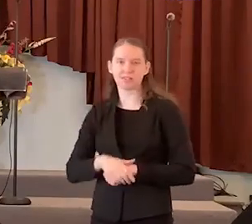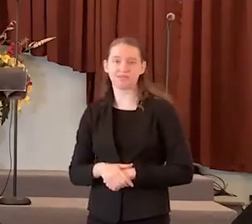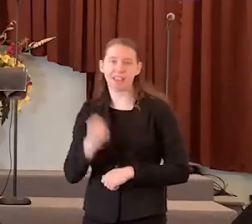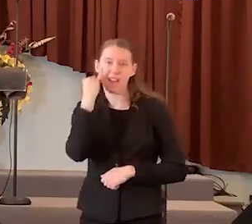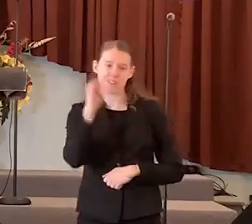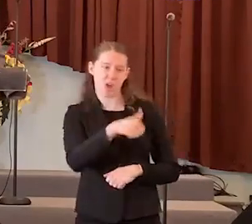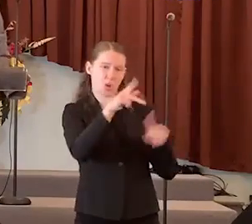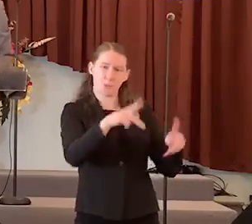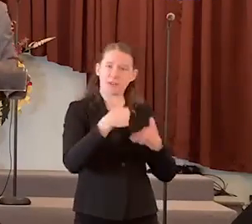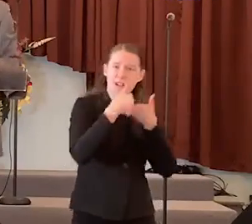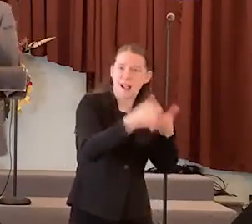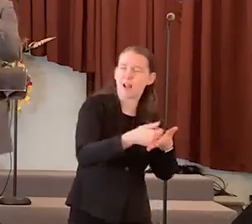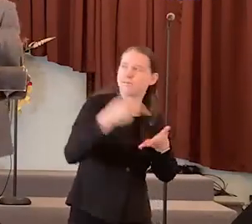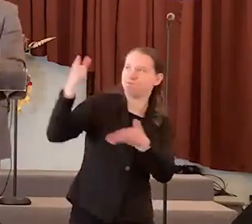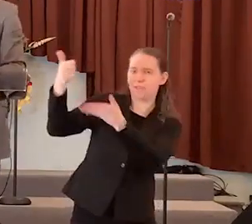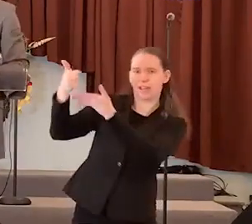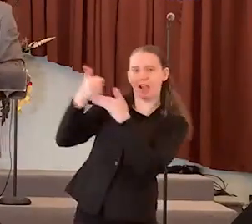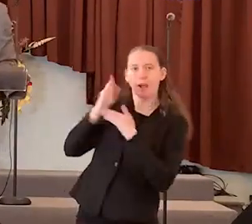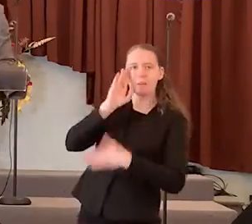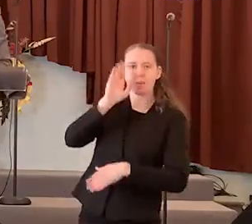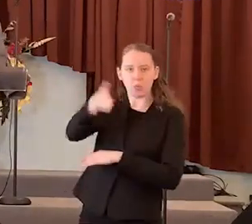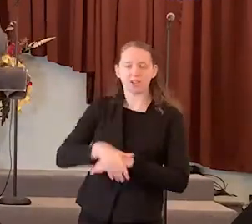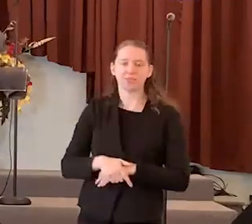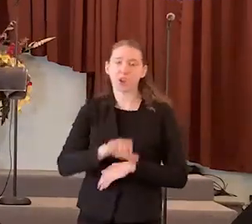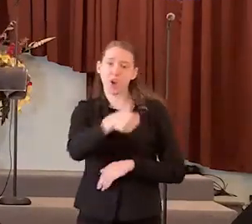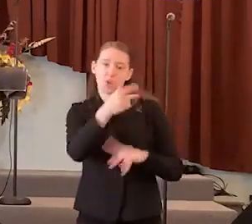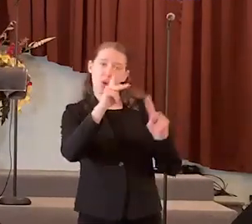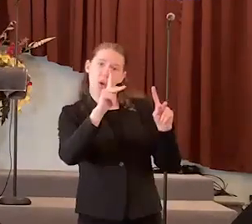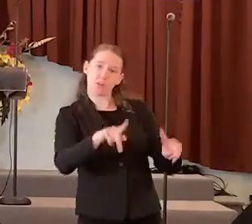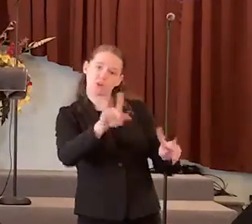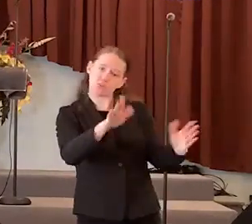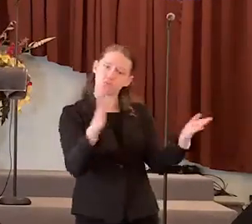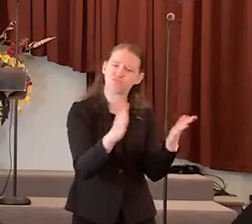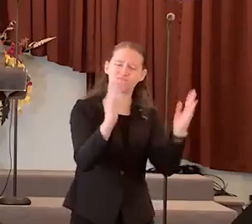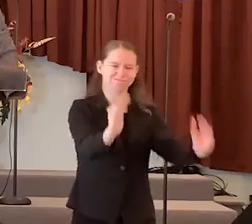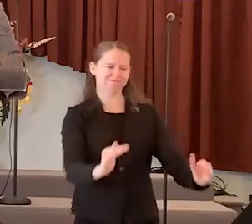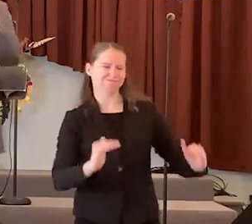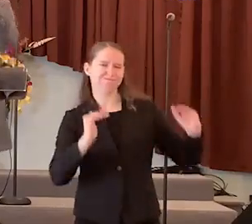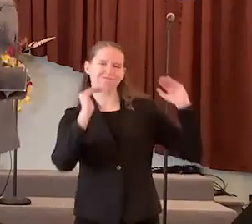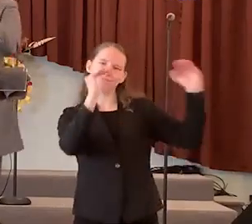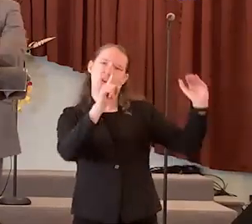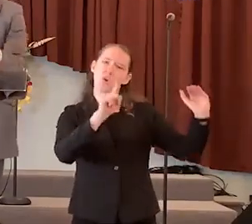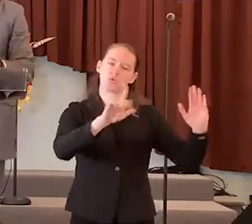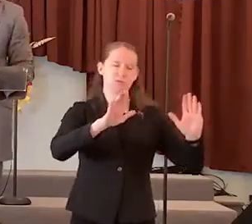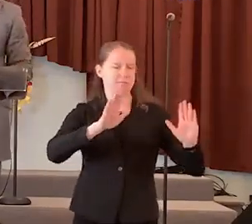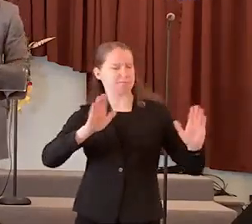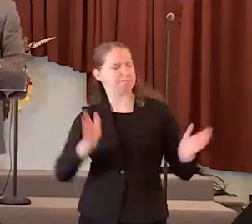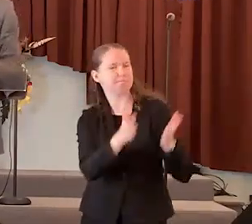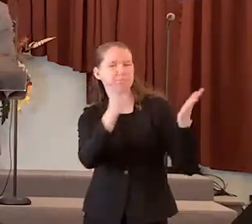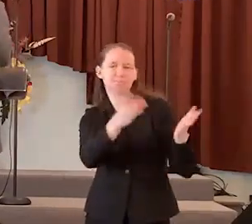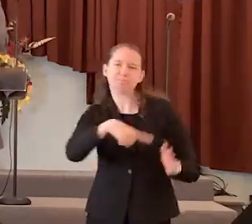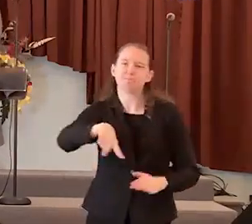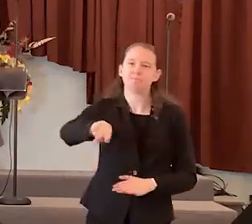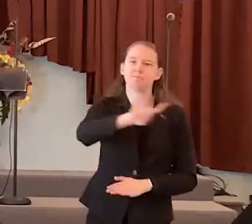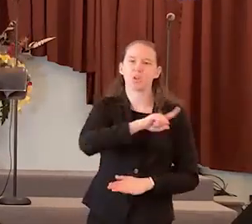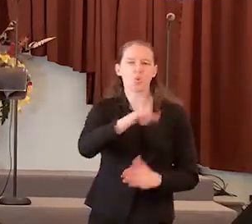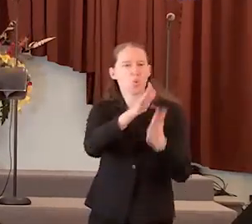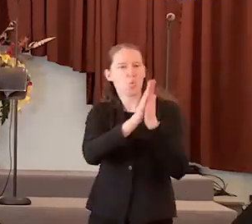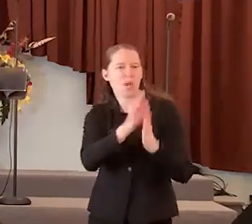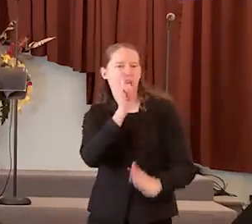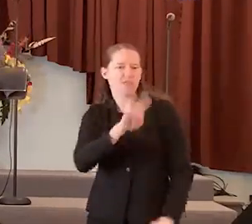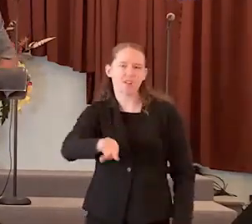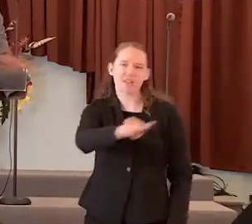happen for you. When you promote somebody else, when you encourage somebody else, when you push somebody else, when you pray